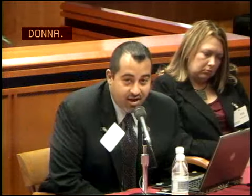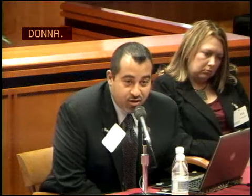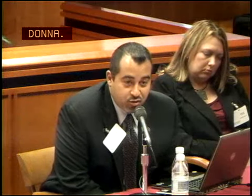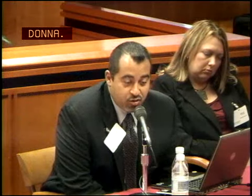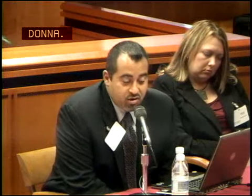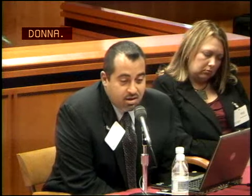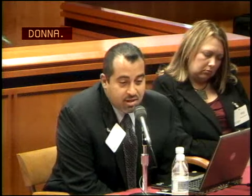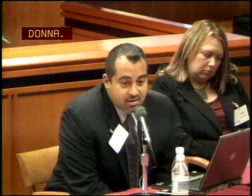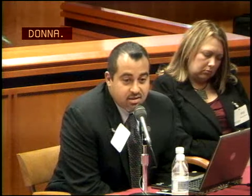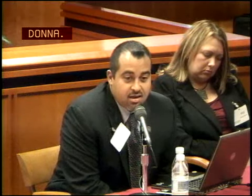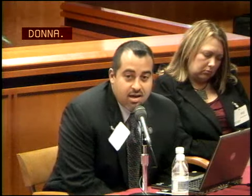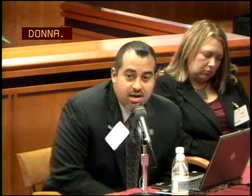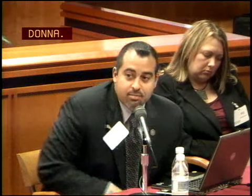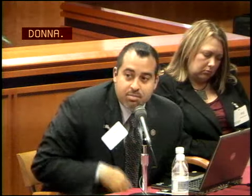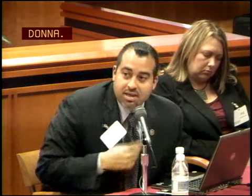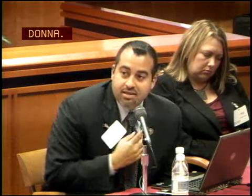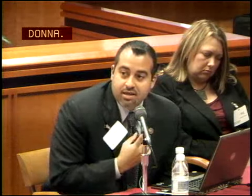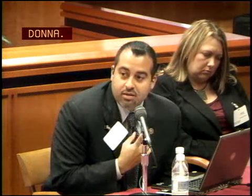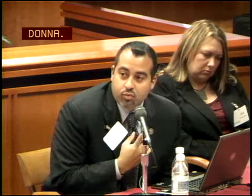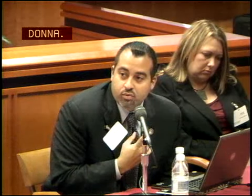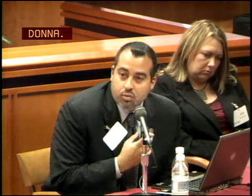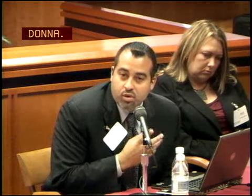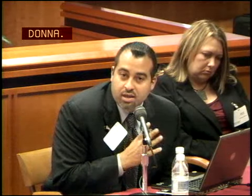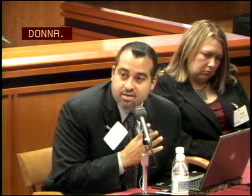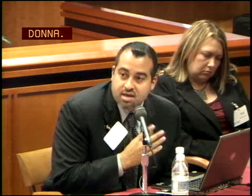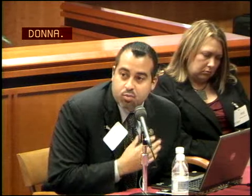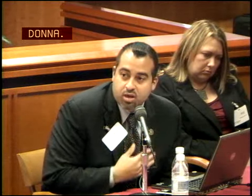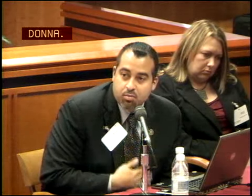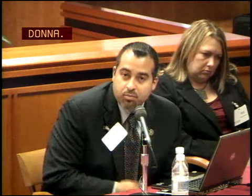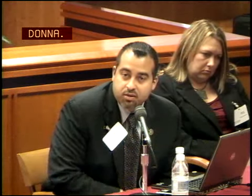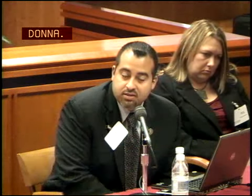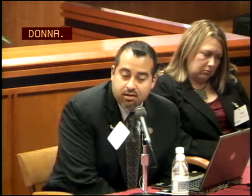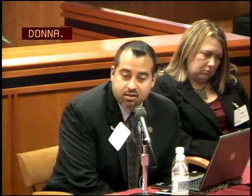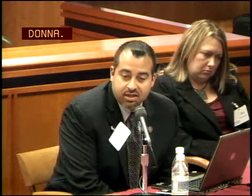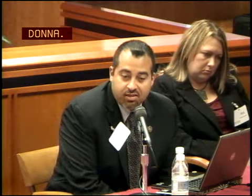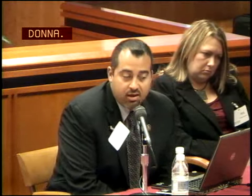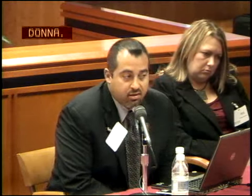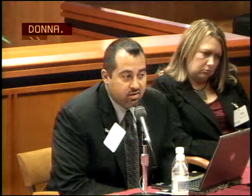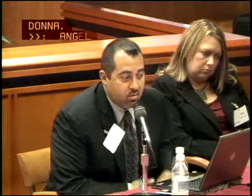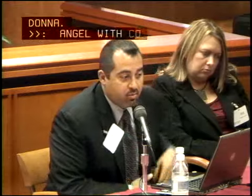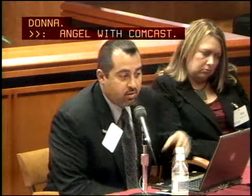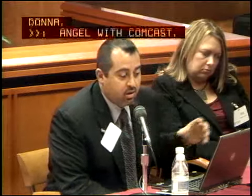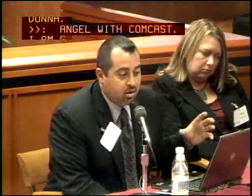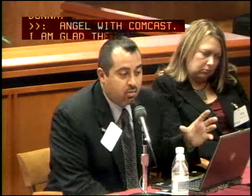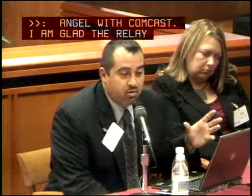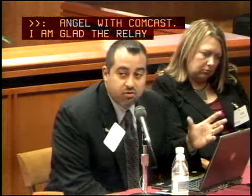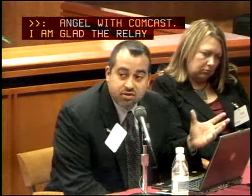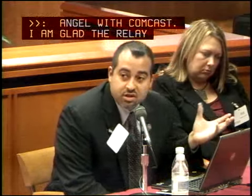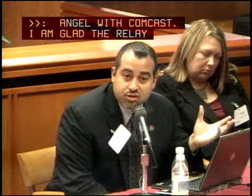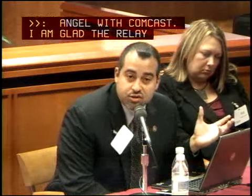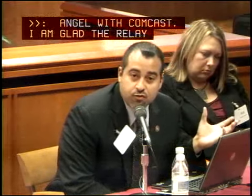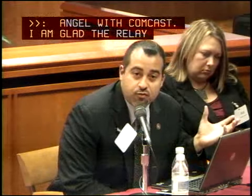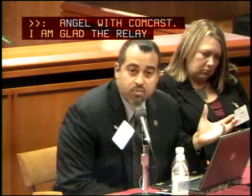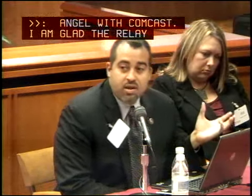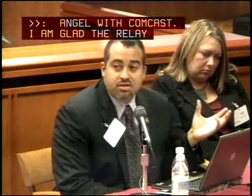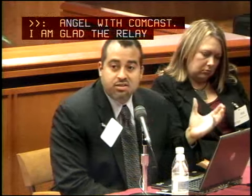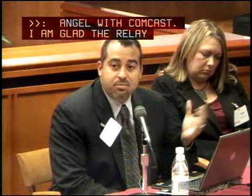Angel here with Comcast. I'm glad the relay example came up because I think it's come up in a couple of discussions here from a policy